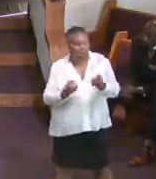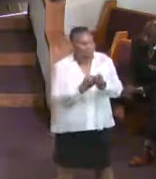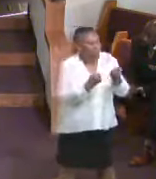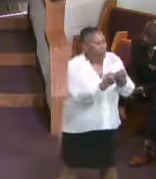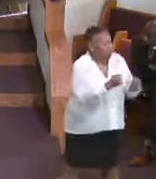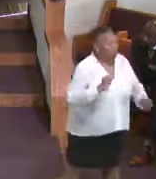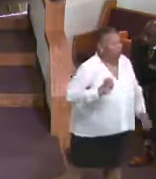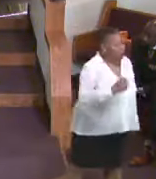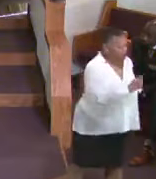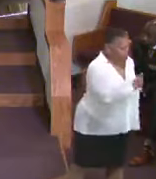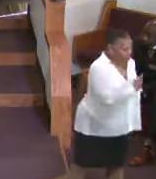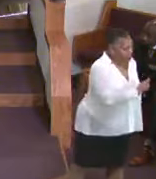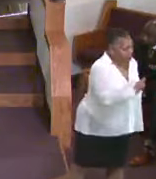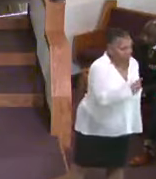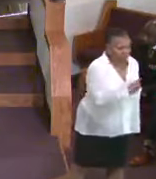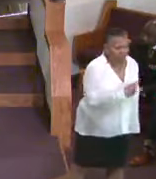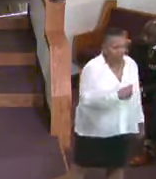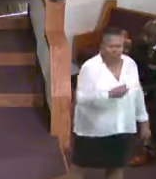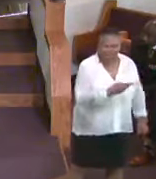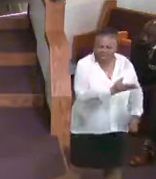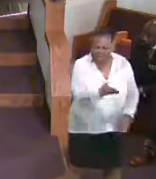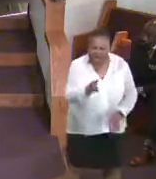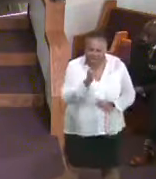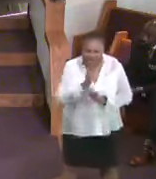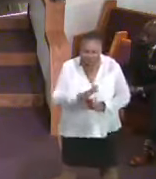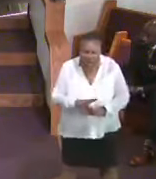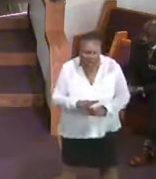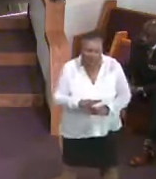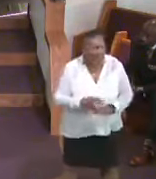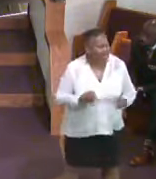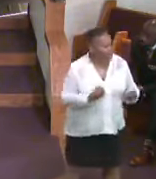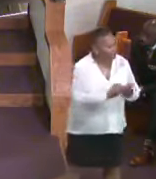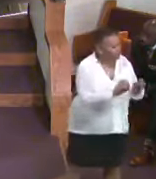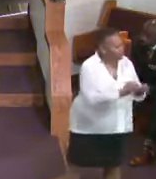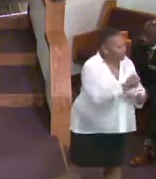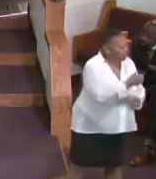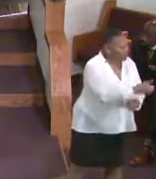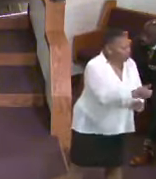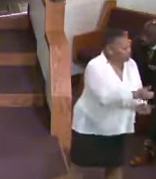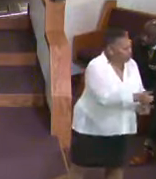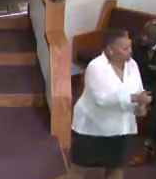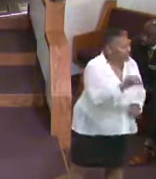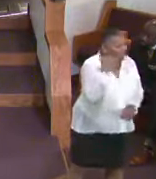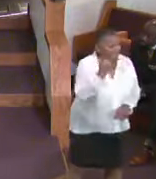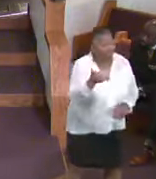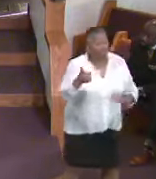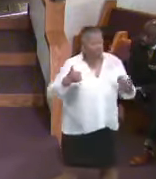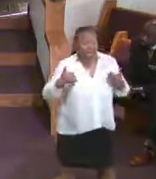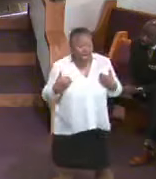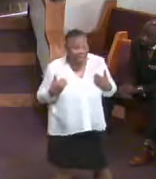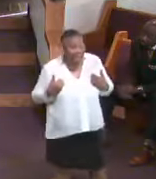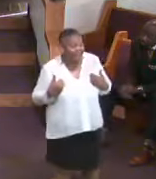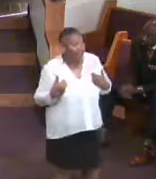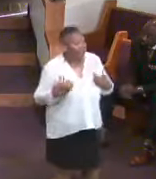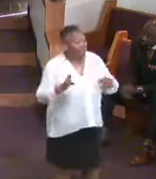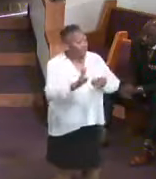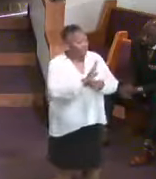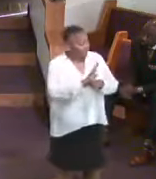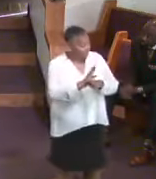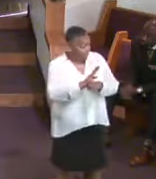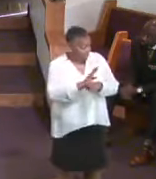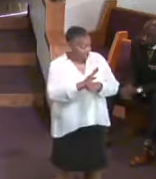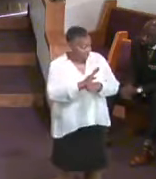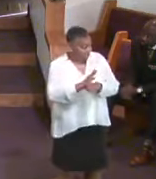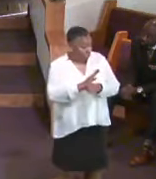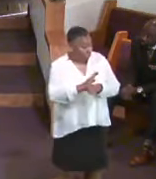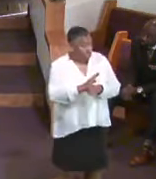Y'all too quiet. They support their own, amen, which means if you have a viable business